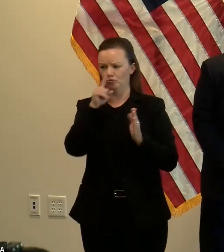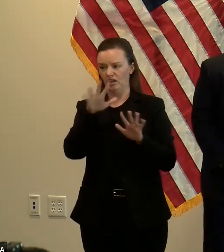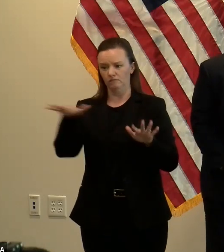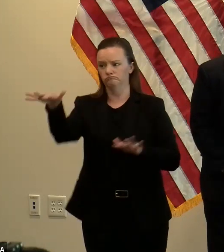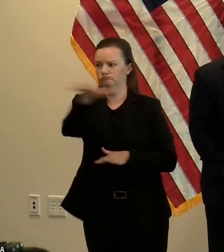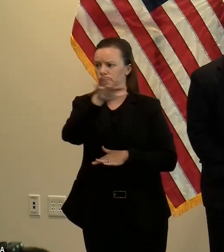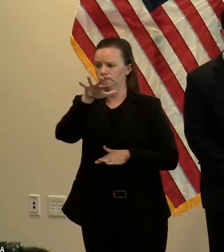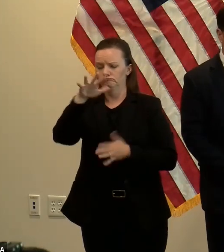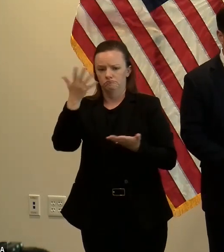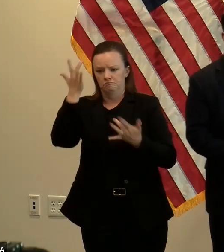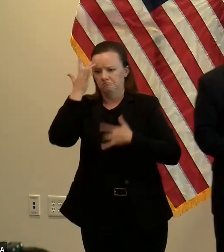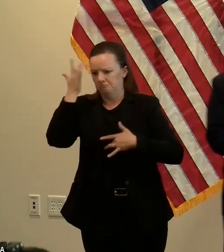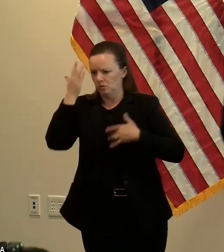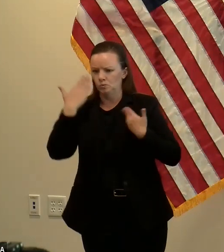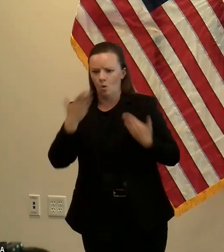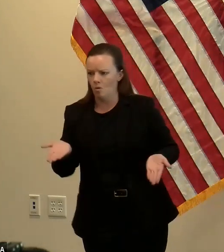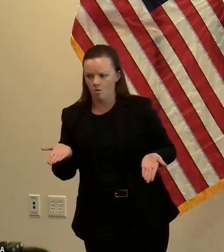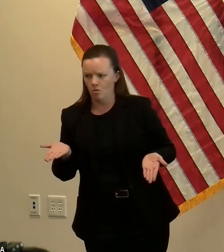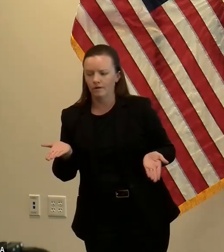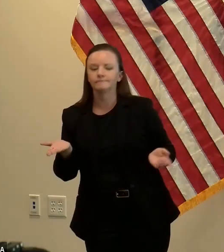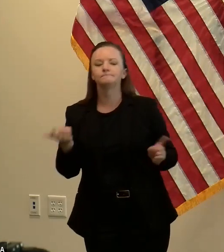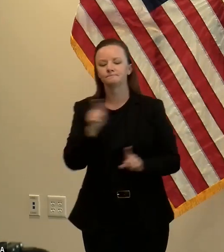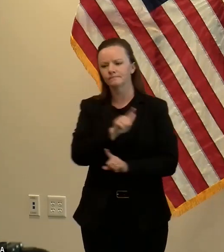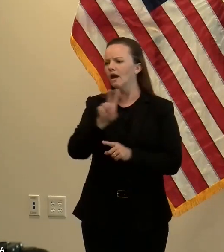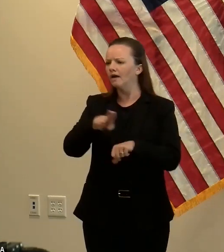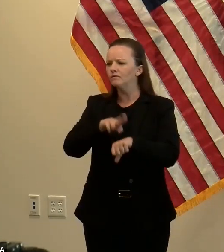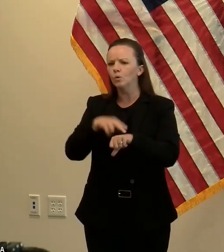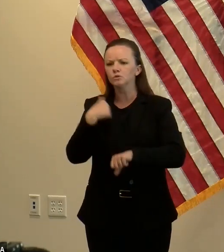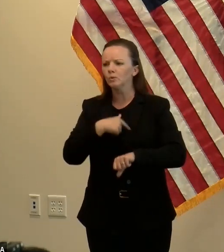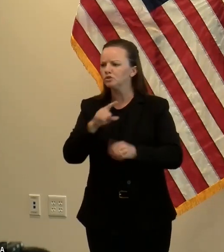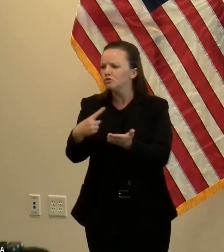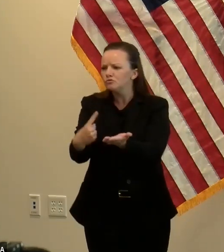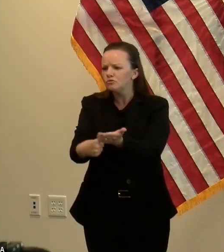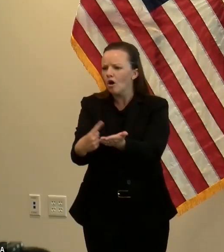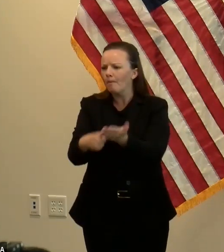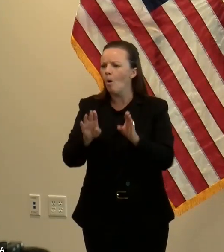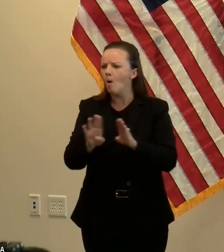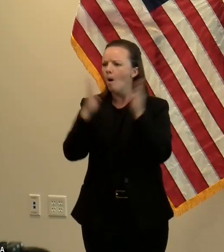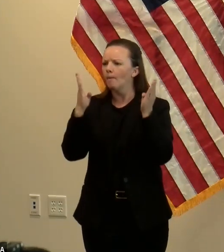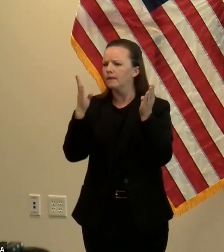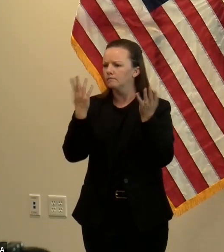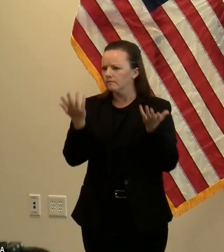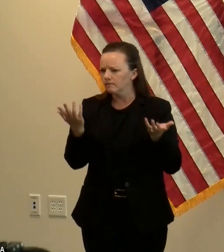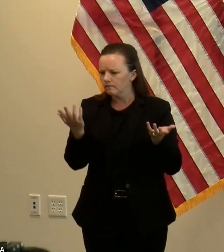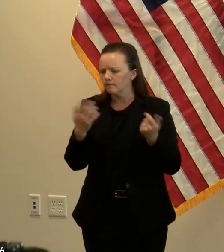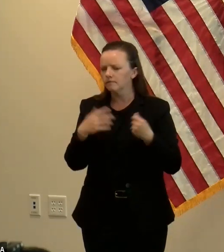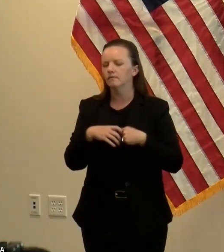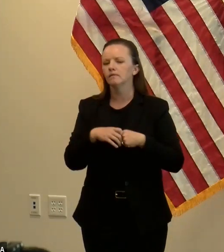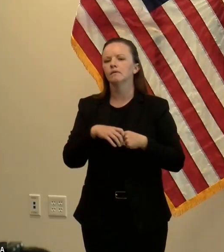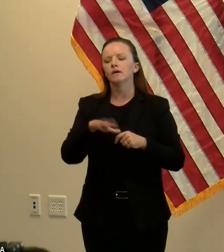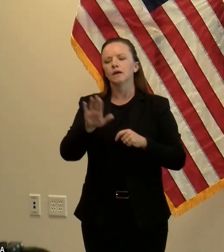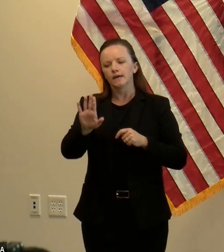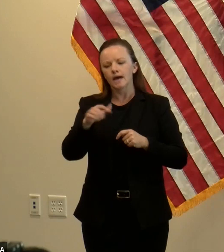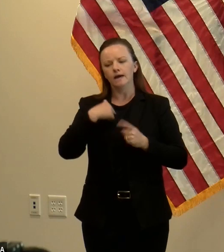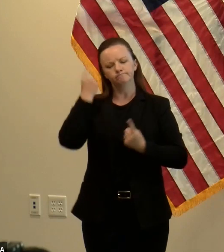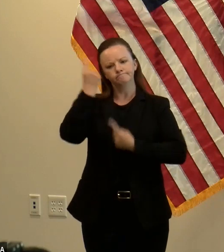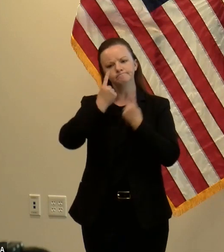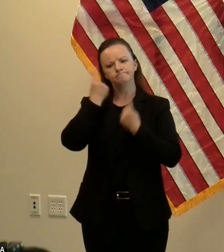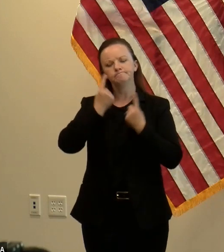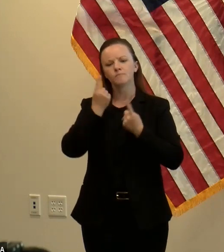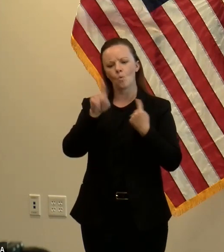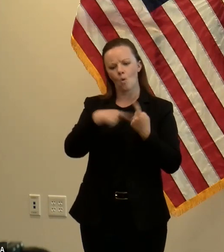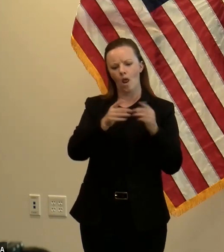Let me address that. Of course, we should be talking about opening things up. And I've been thinking about opening